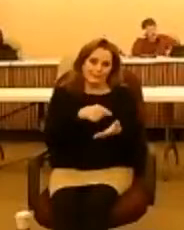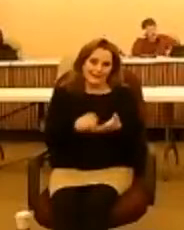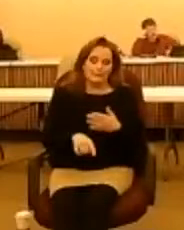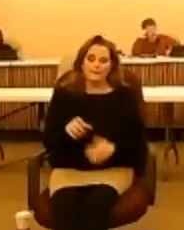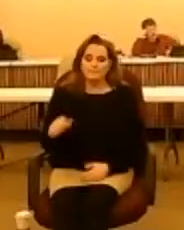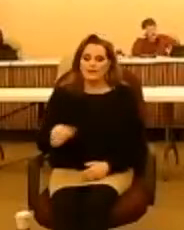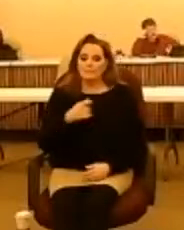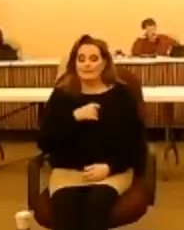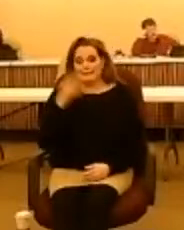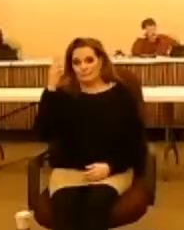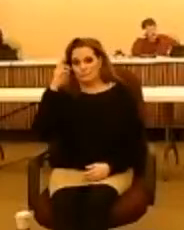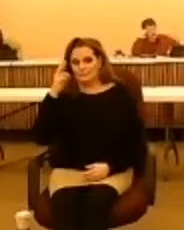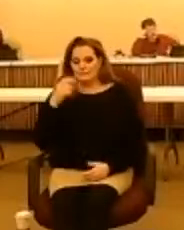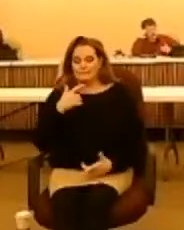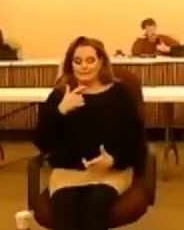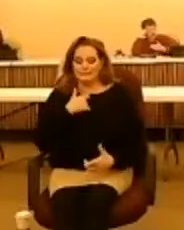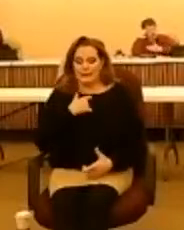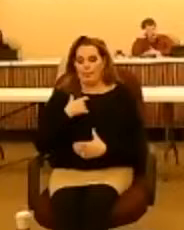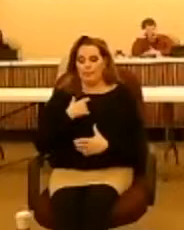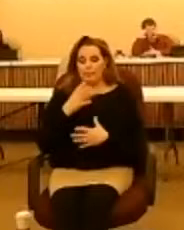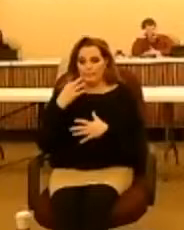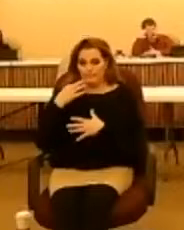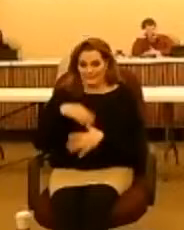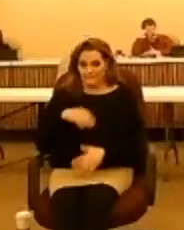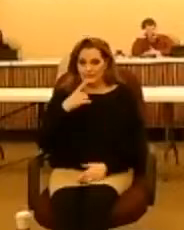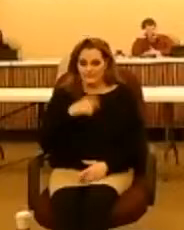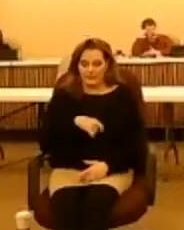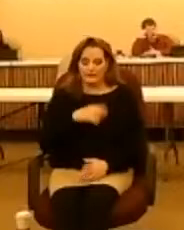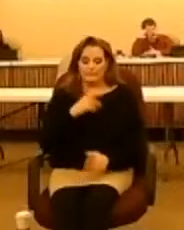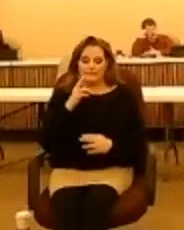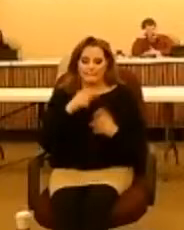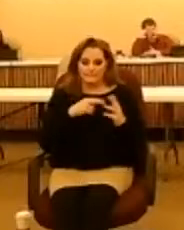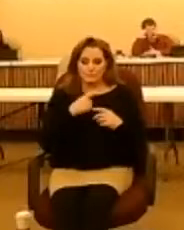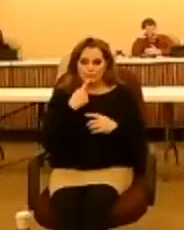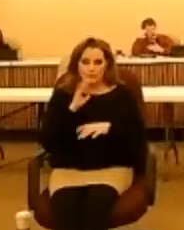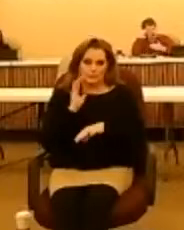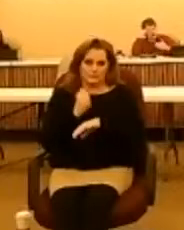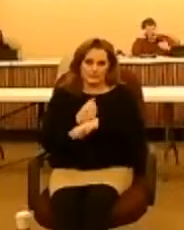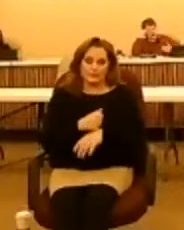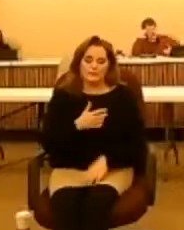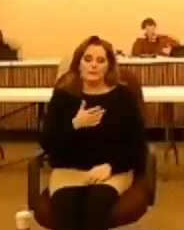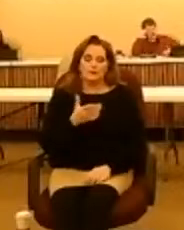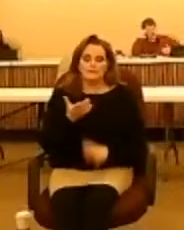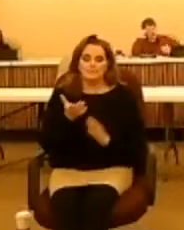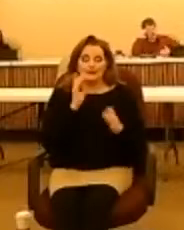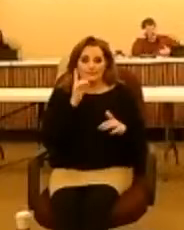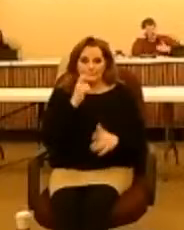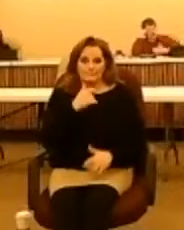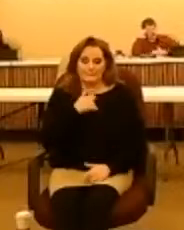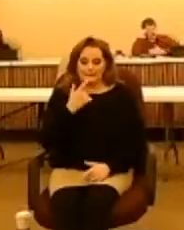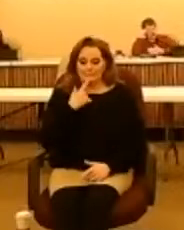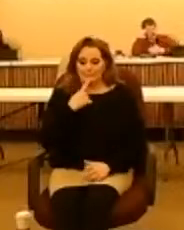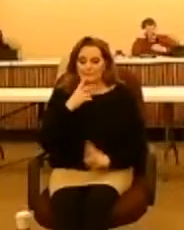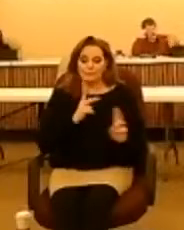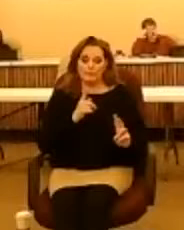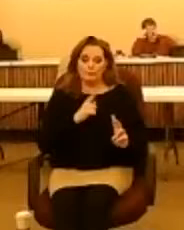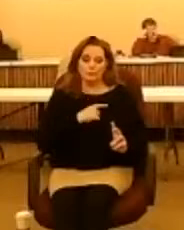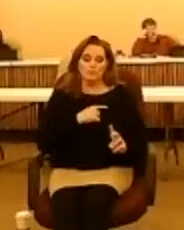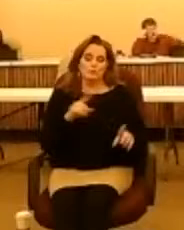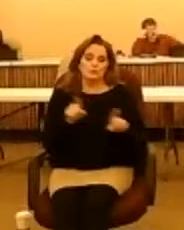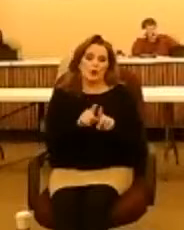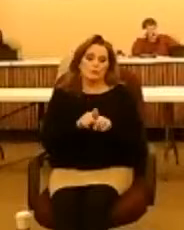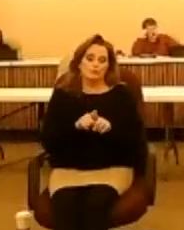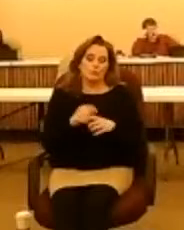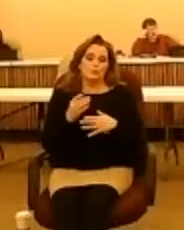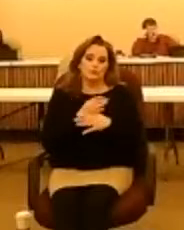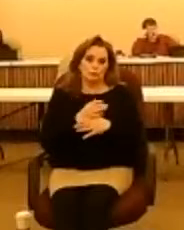residents are gaining the benefit of that infrastructure that was put in place. It seems to me that these residents should also share in the cost along